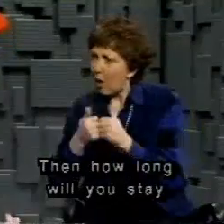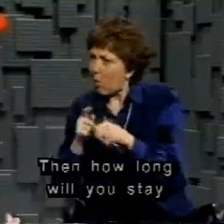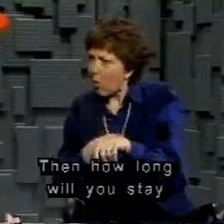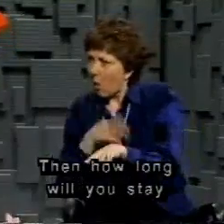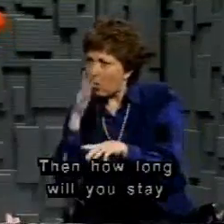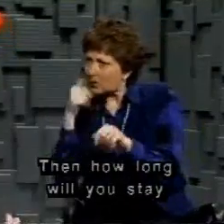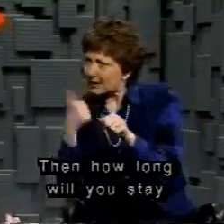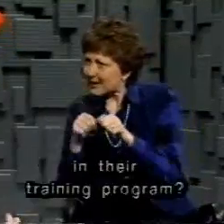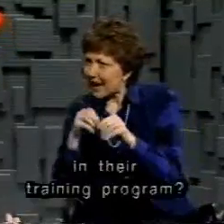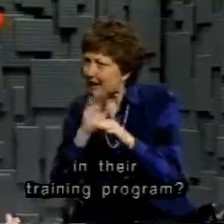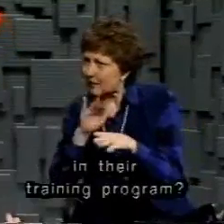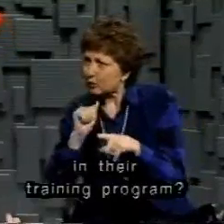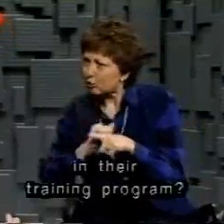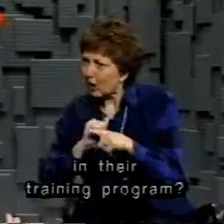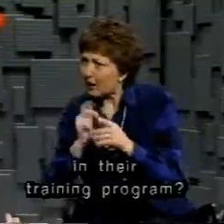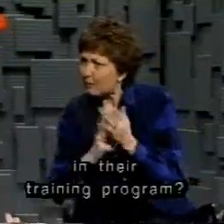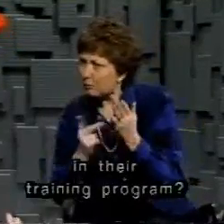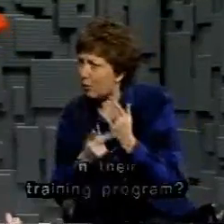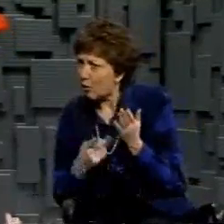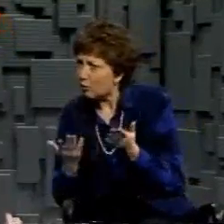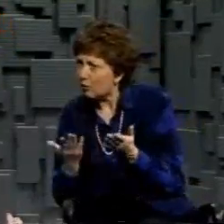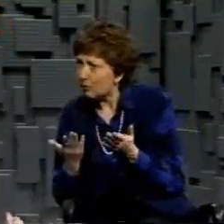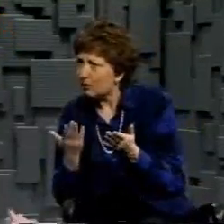you stay in their training program?